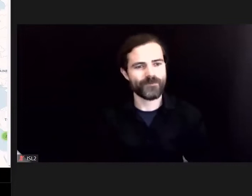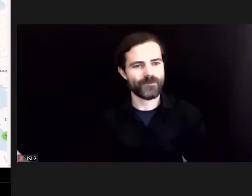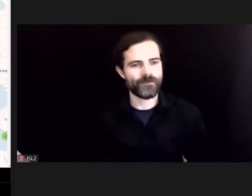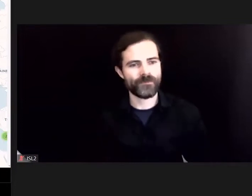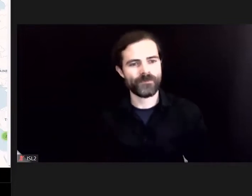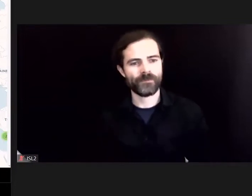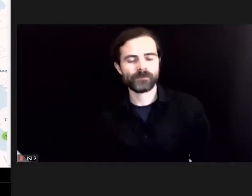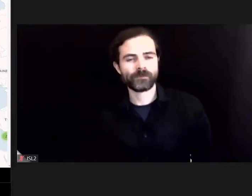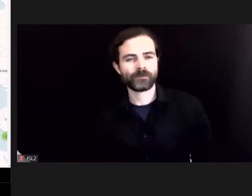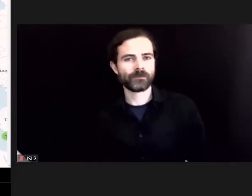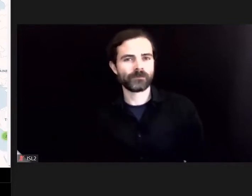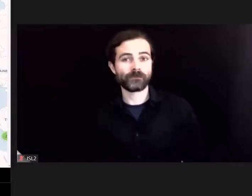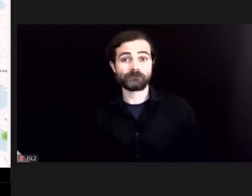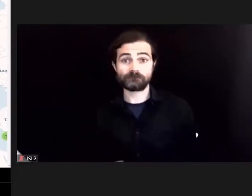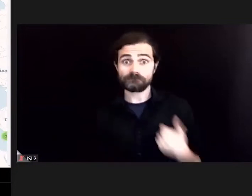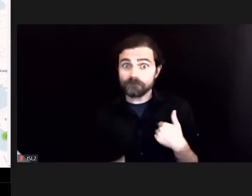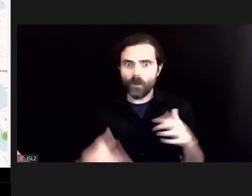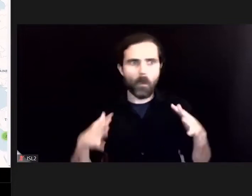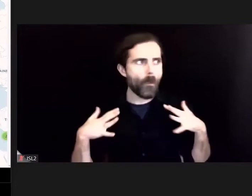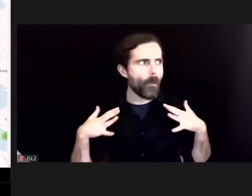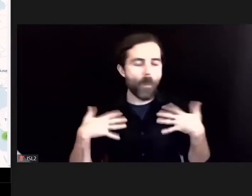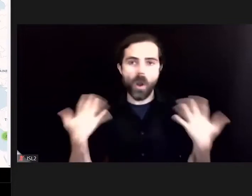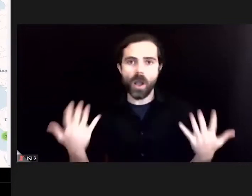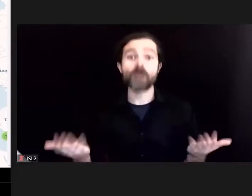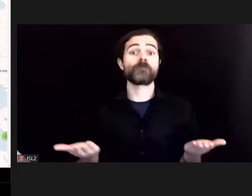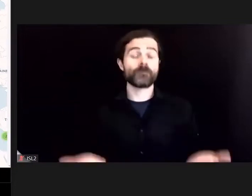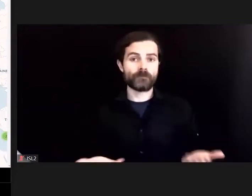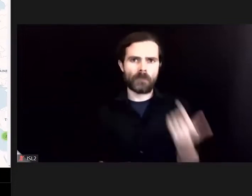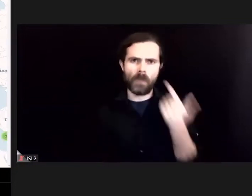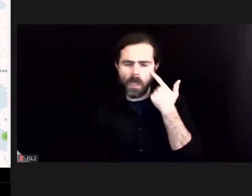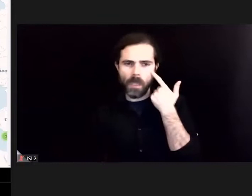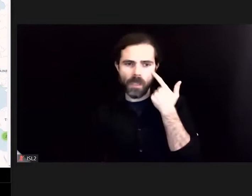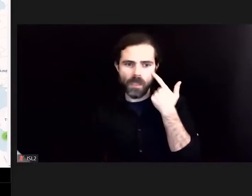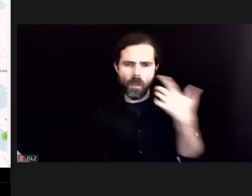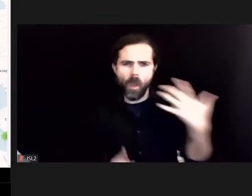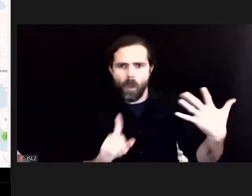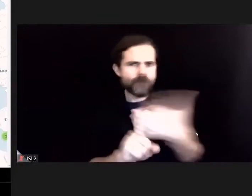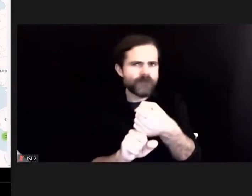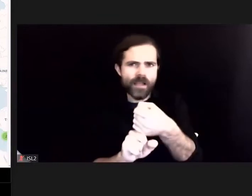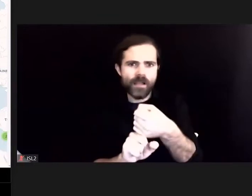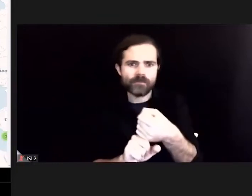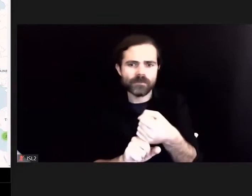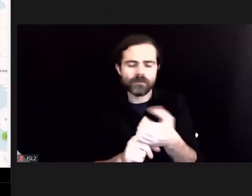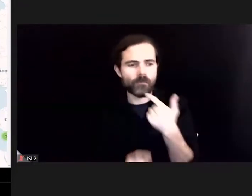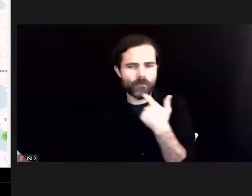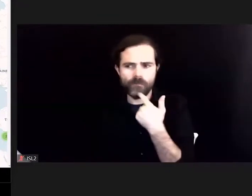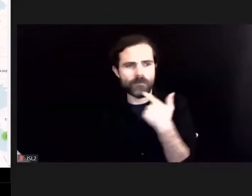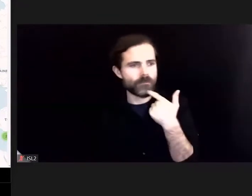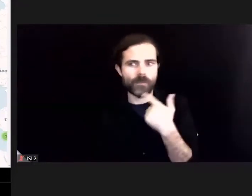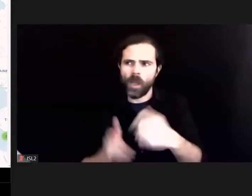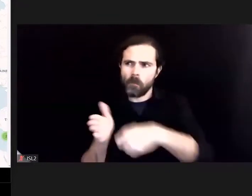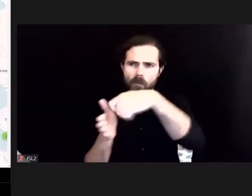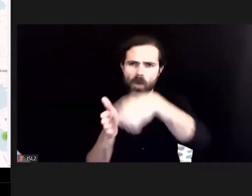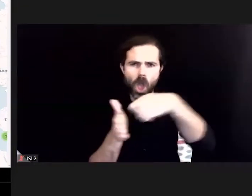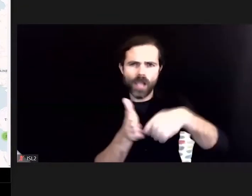It was a surprise for us to find more accessible projects that we expect, because